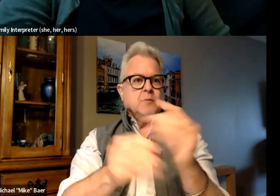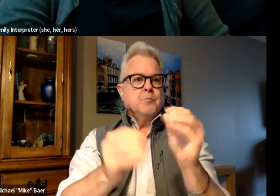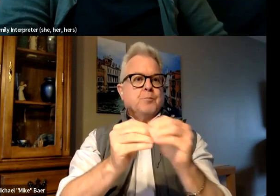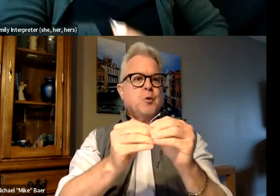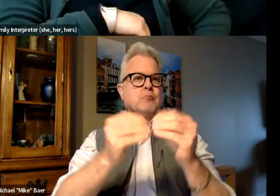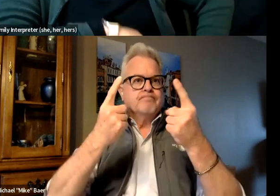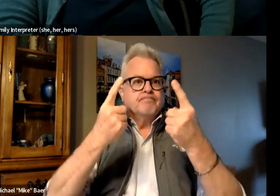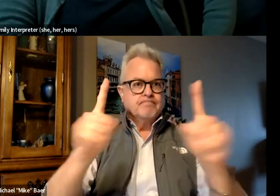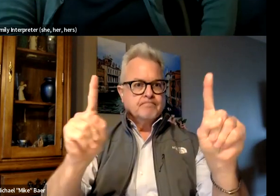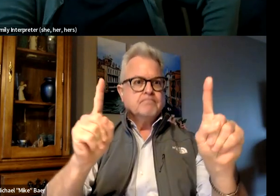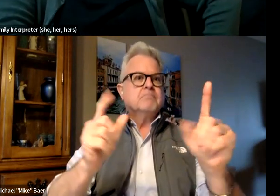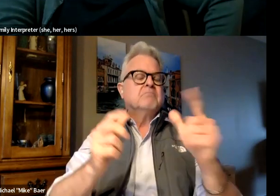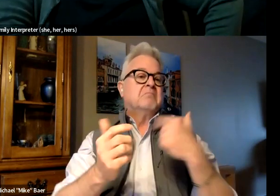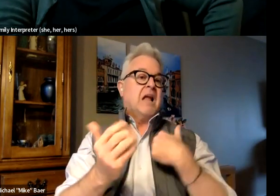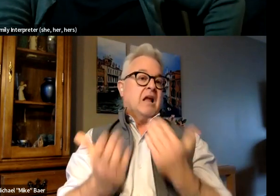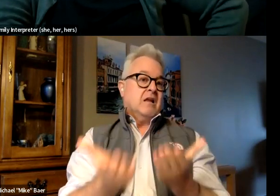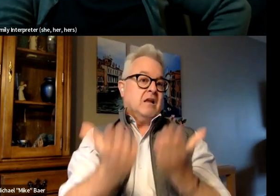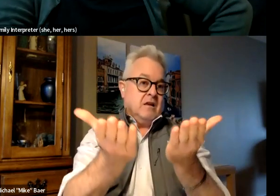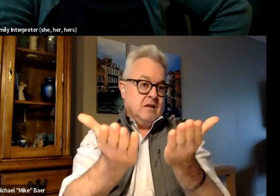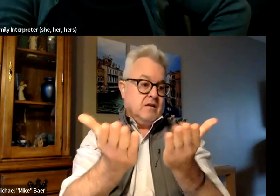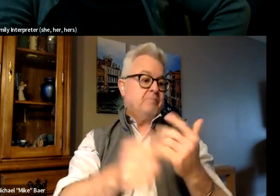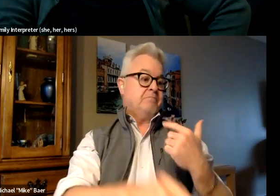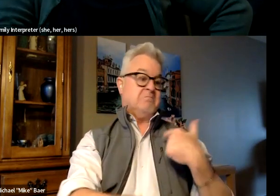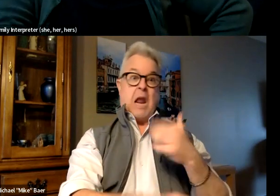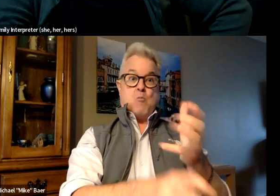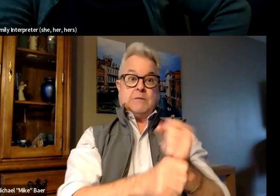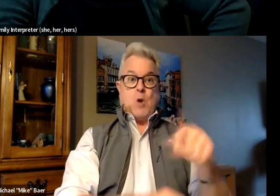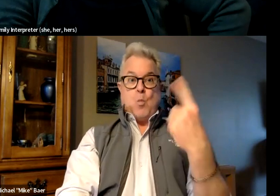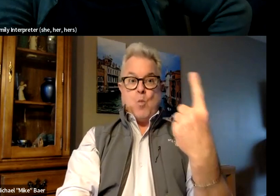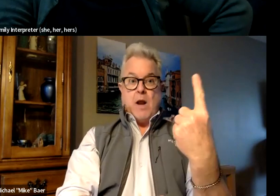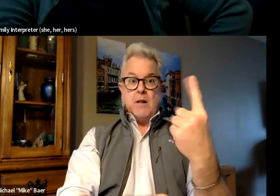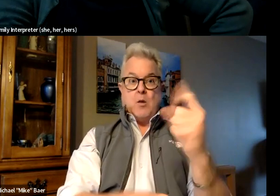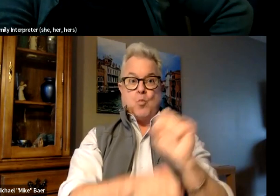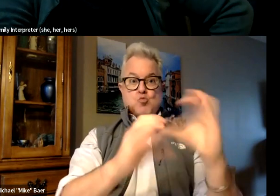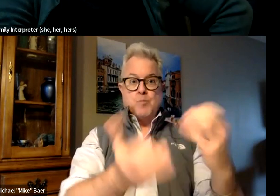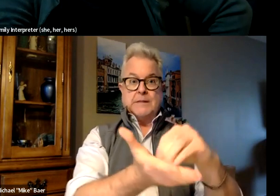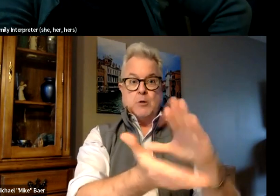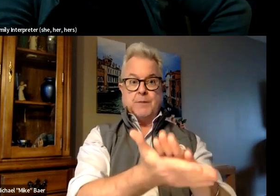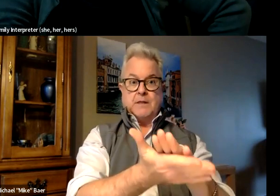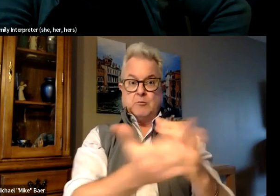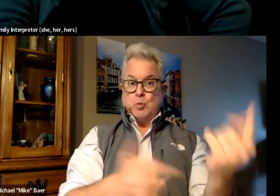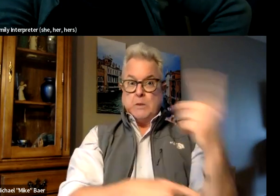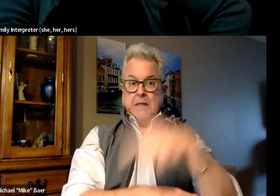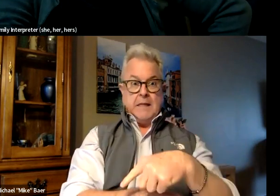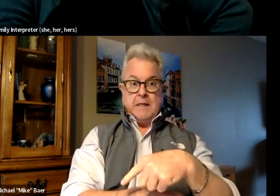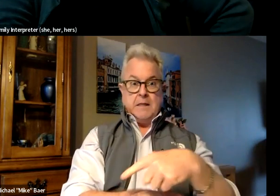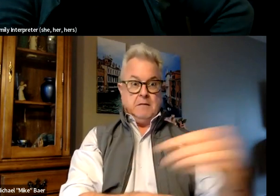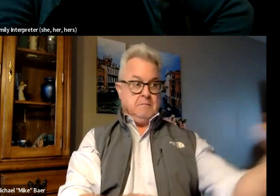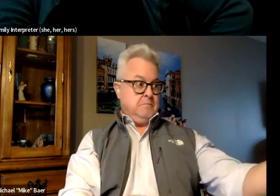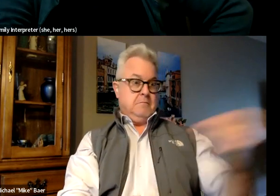To make this more productive, more efficient, I would like to suggest, I only received one work group